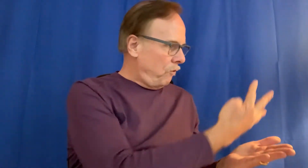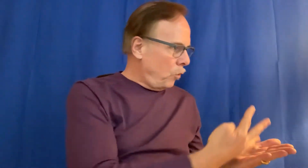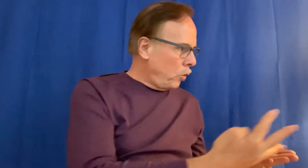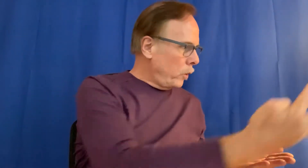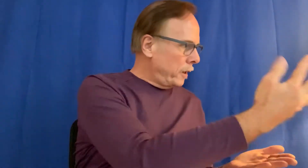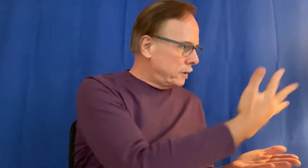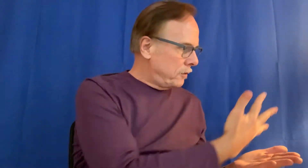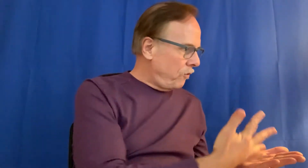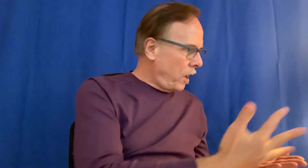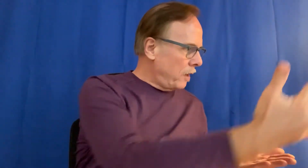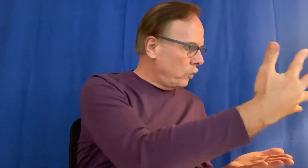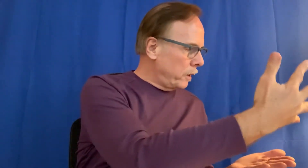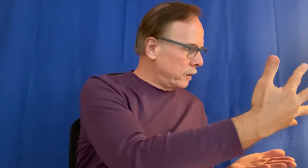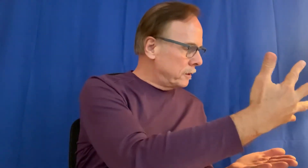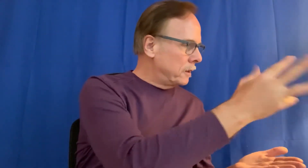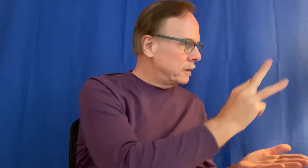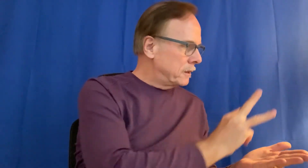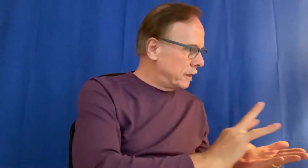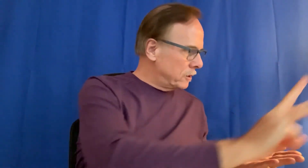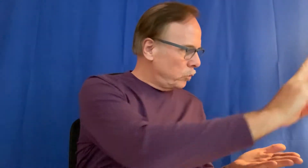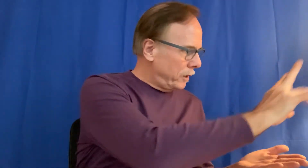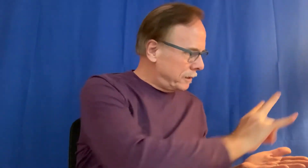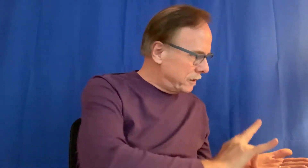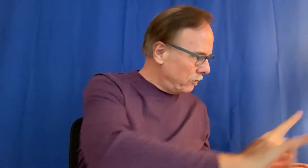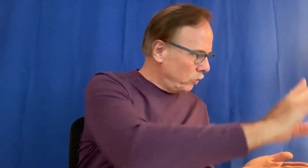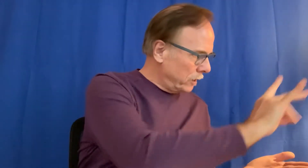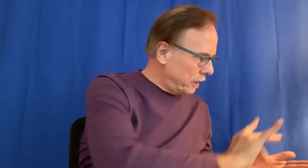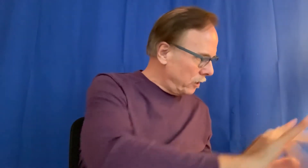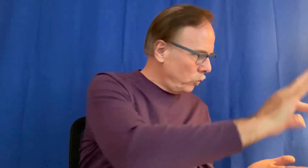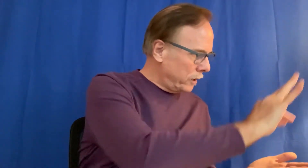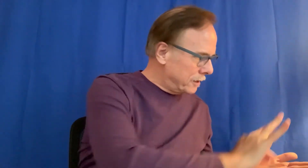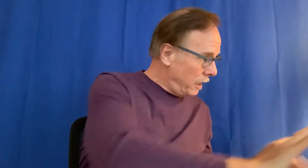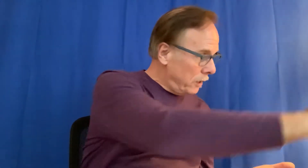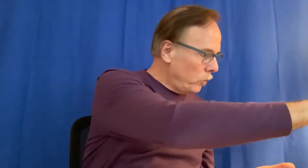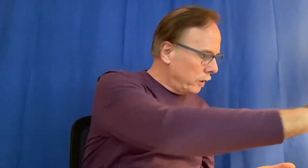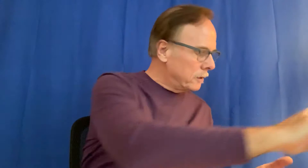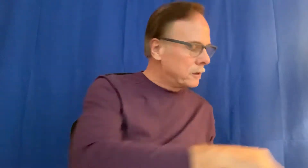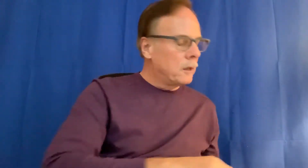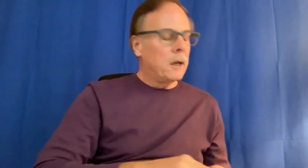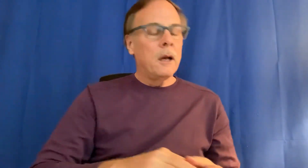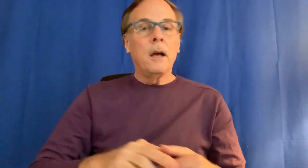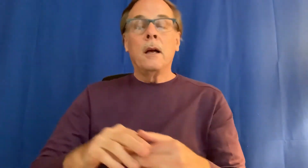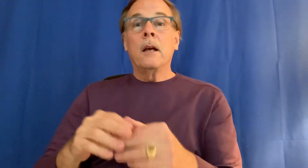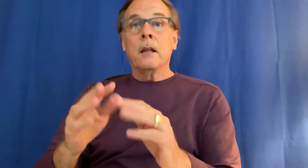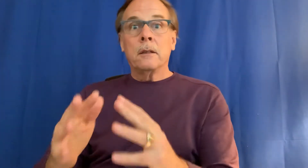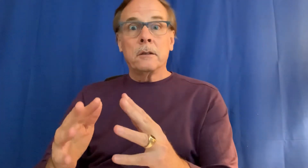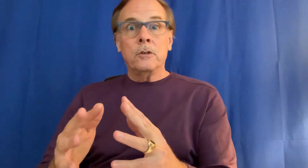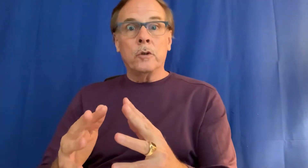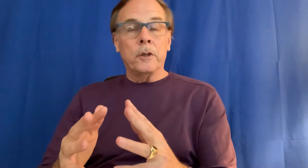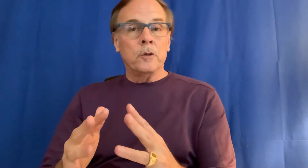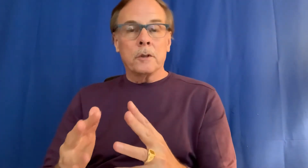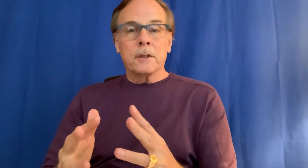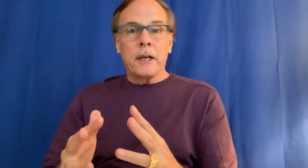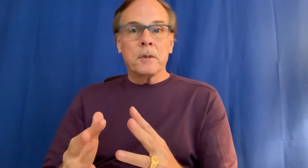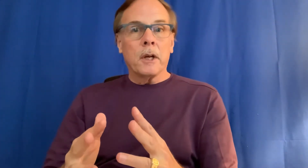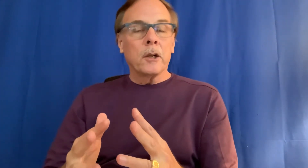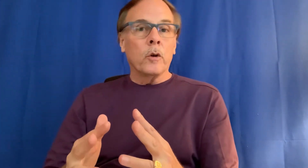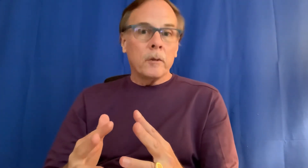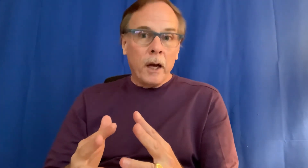4 weeks, 5 weeks, 6 weeks, 7 weeks, 8 weeks, 9 weeks. You can use the same sign going